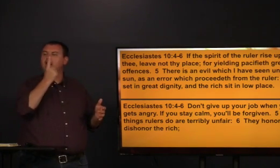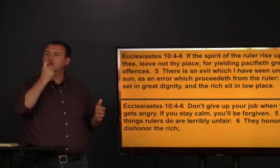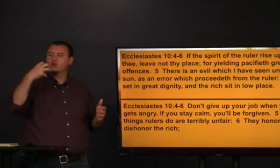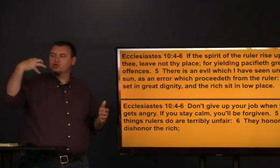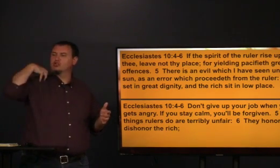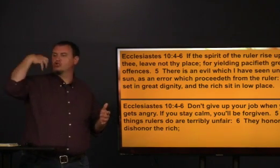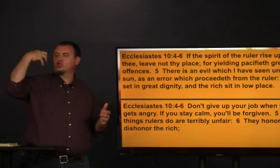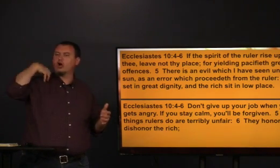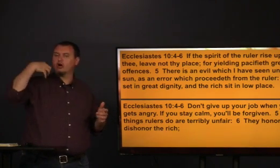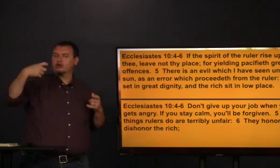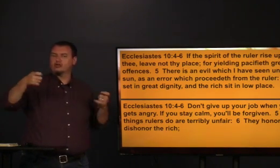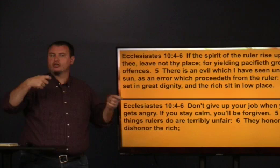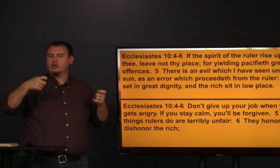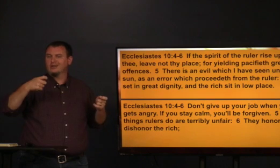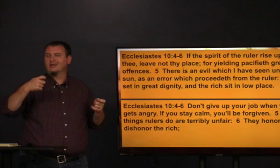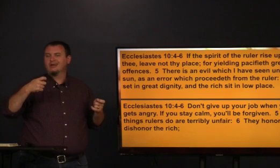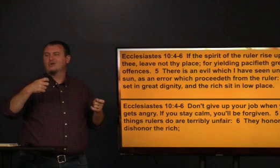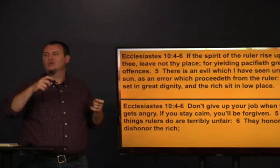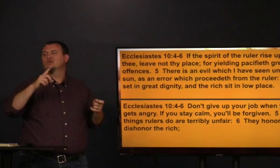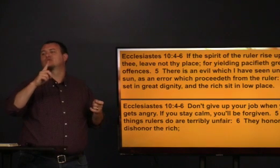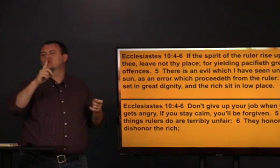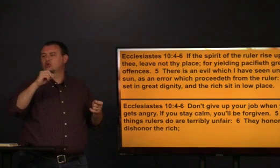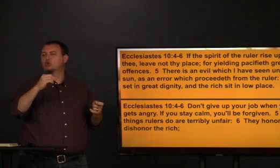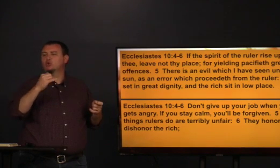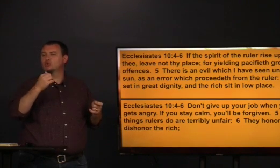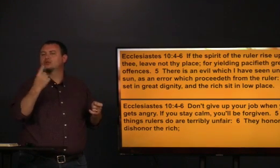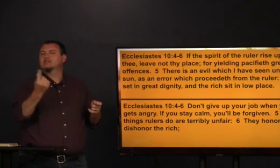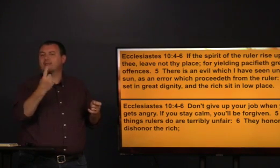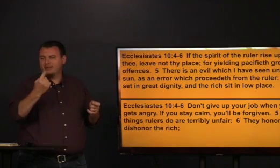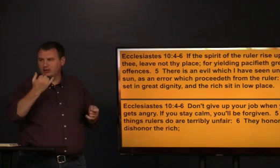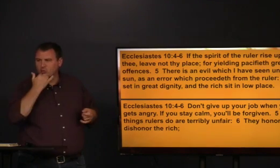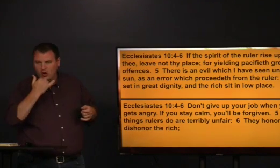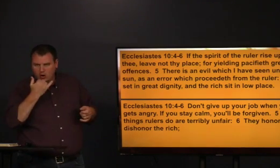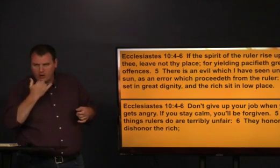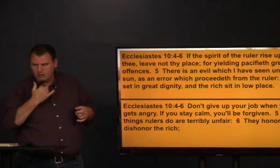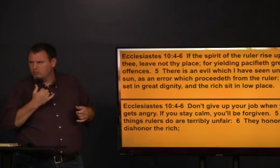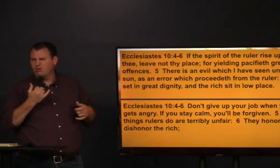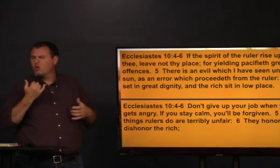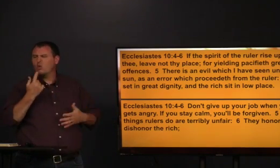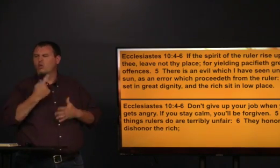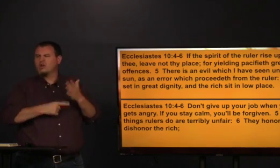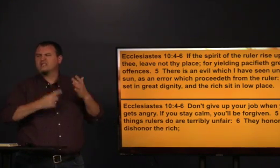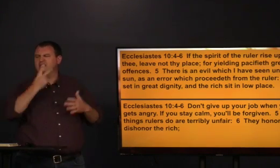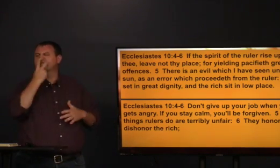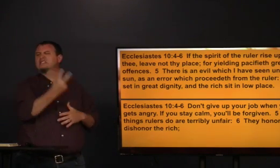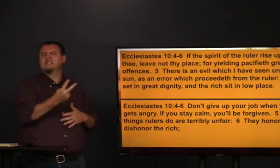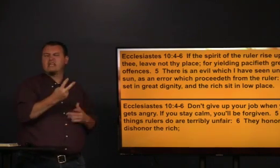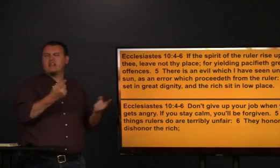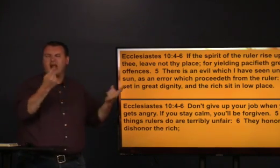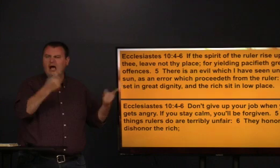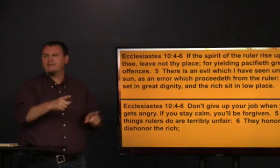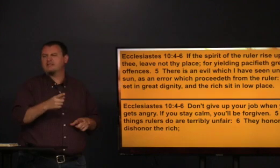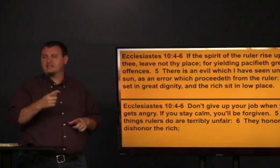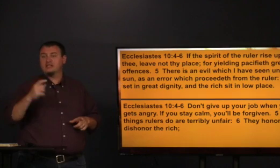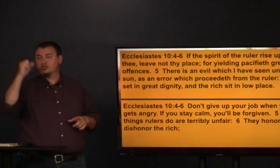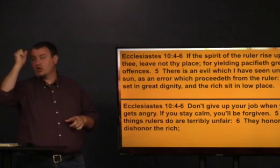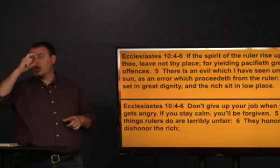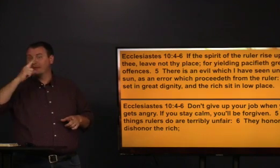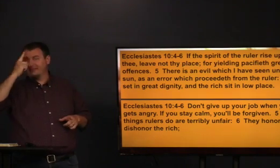somebody who's in charge do something wrong. What does he see that happens that Solomon